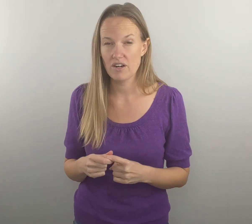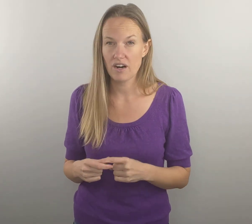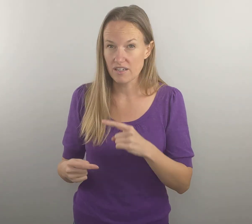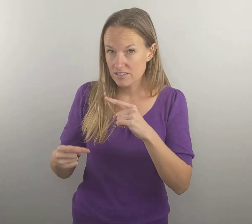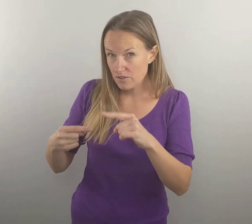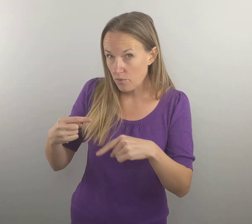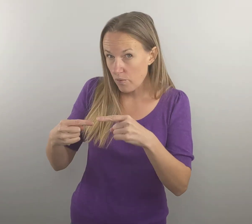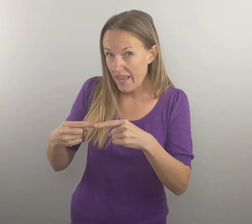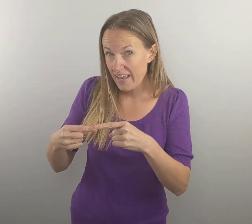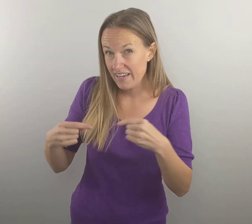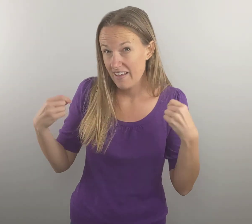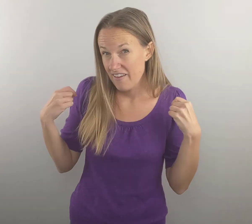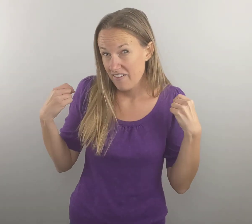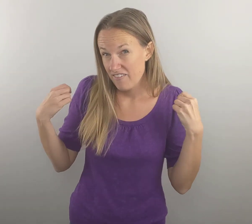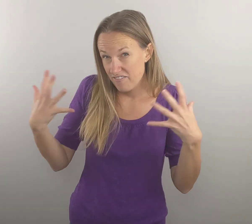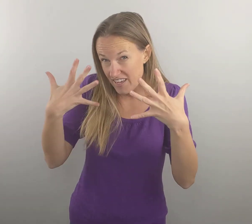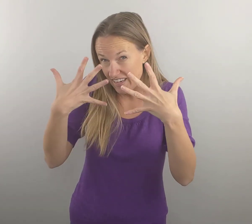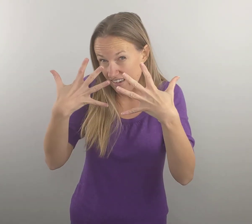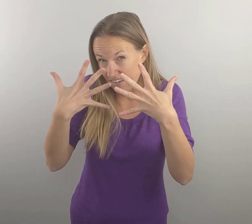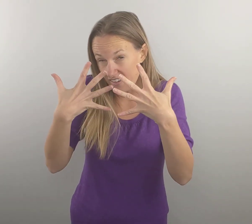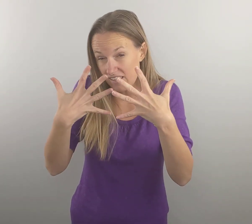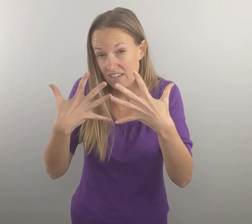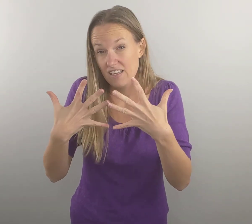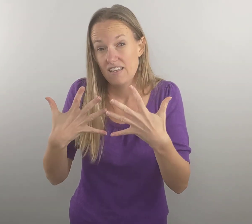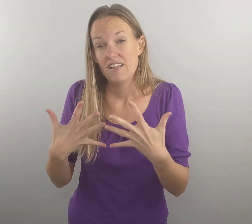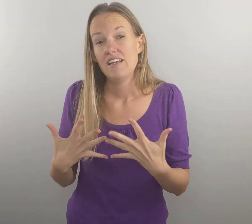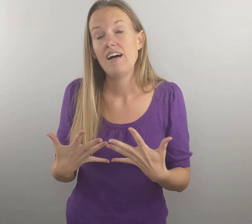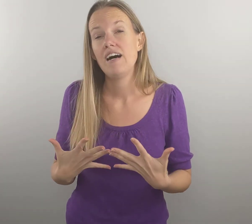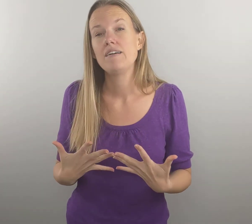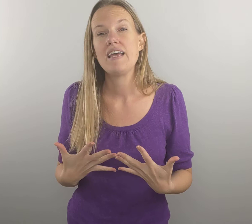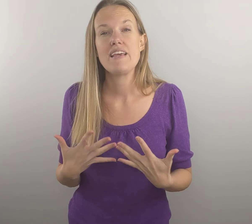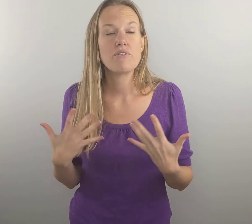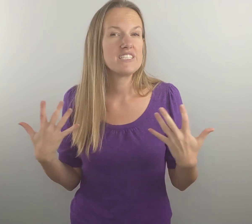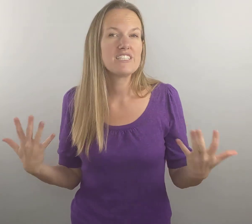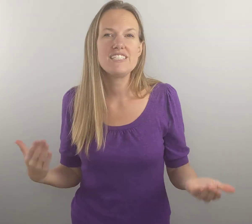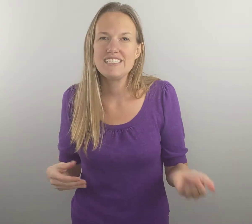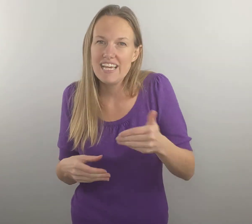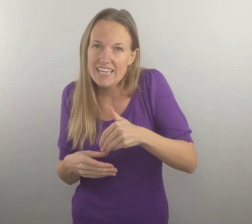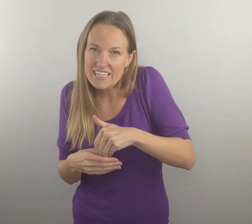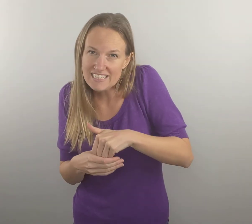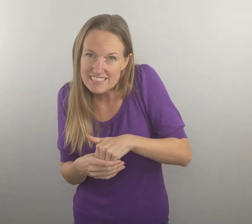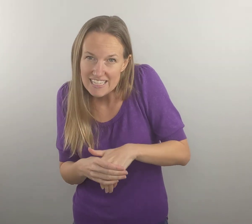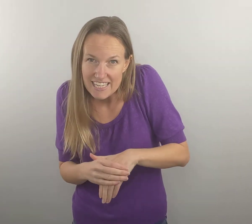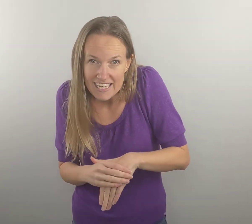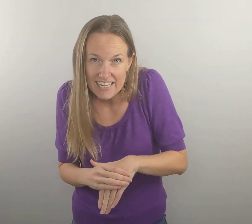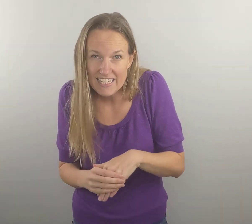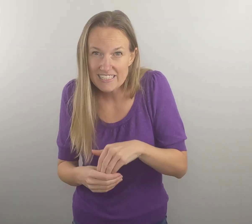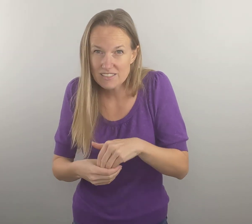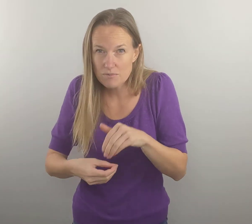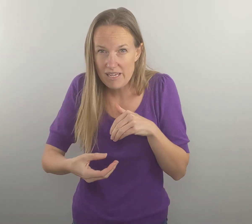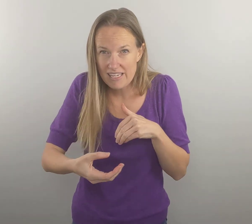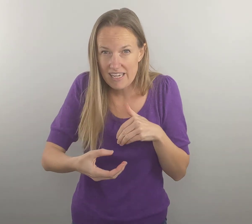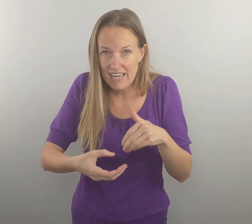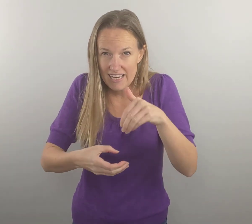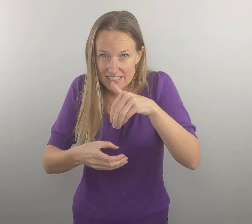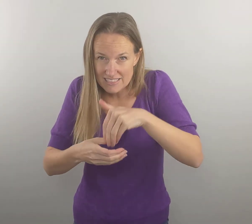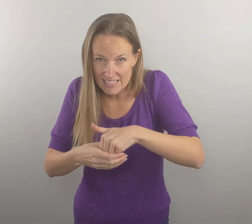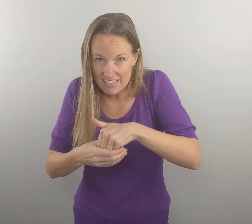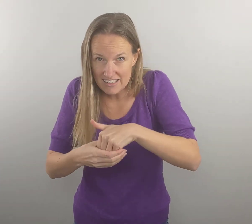heart. So when fear, and then we're just going to say is in, so making a hand, tucking your